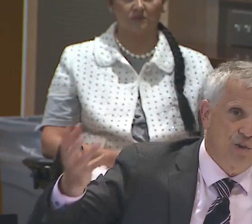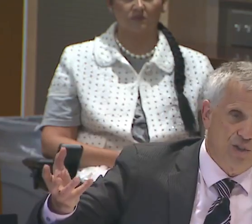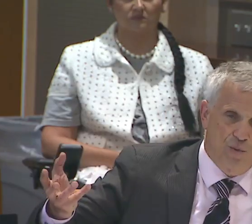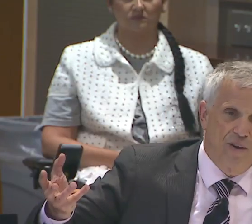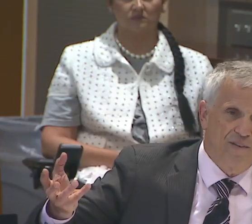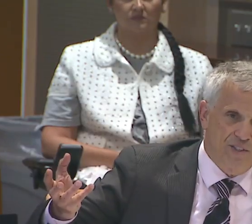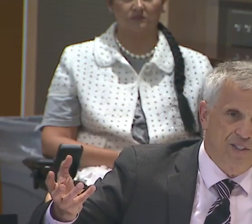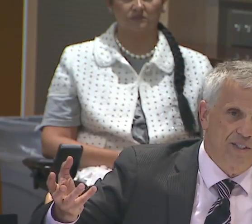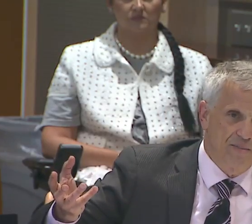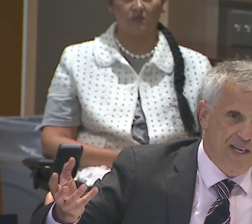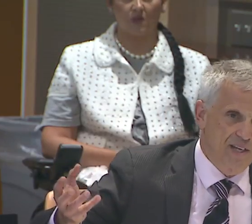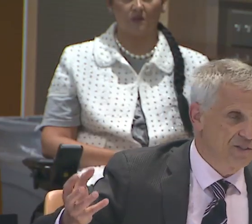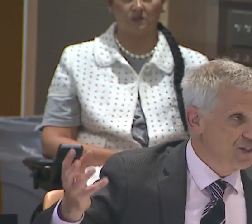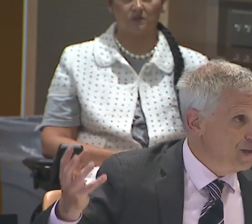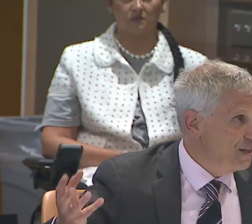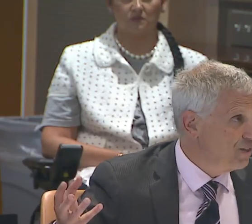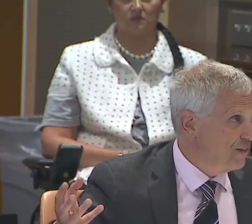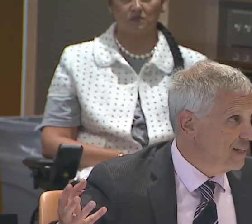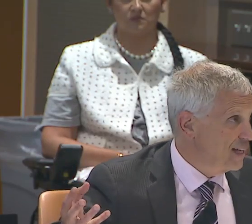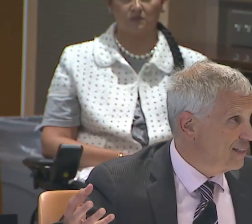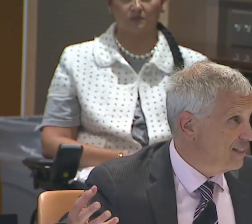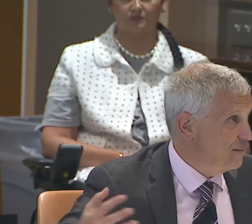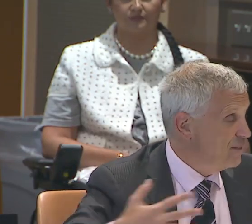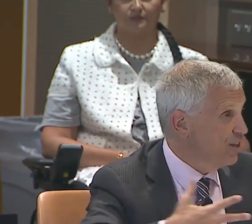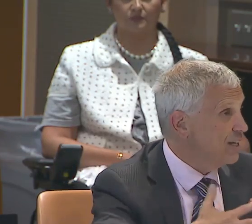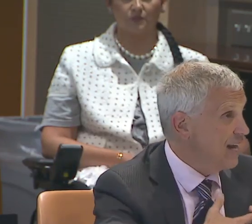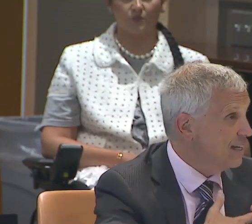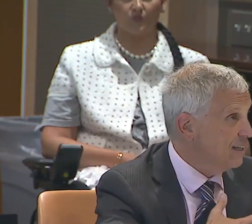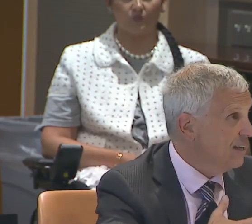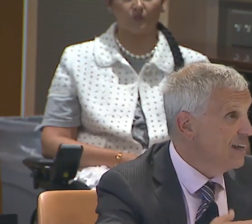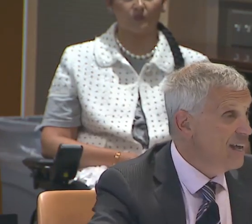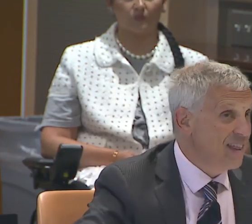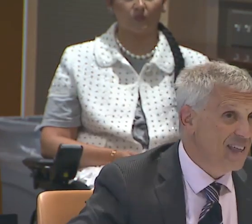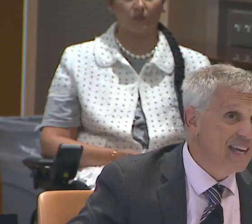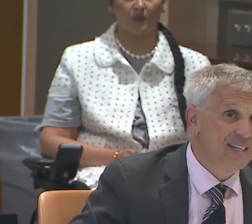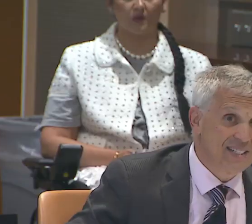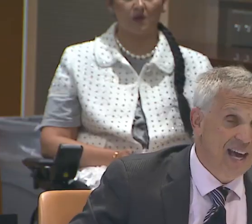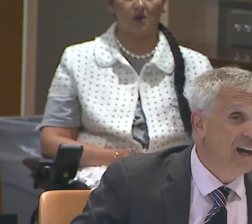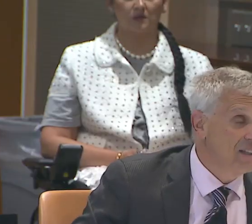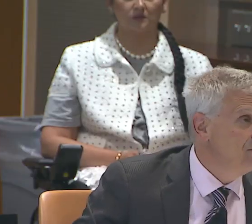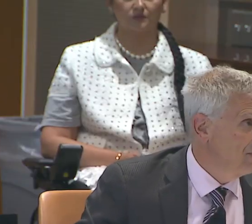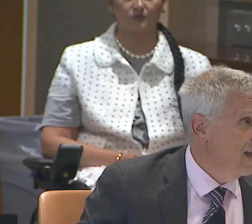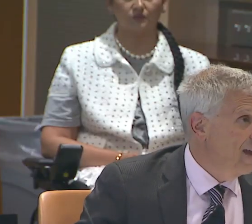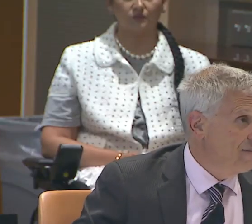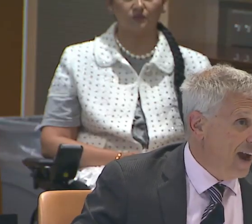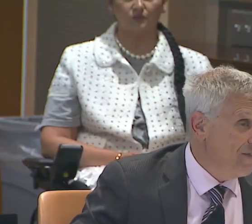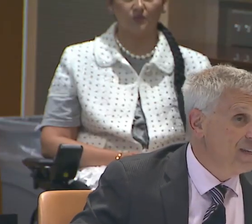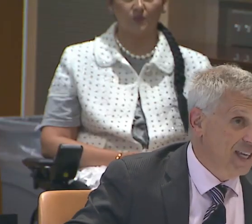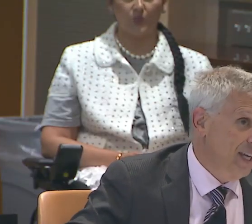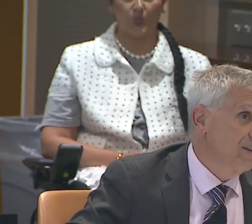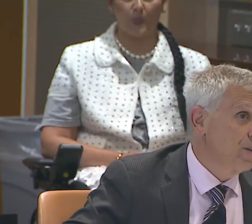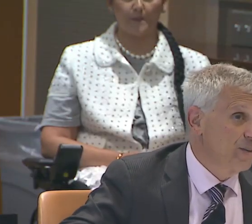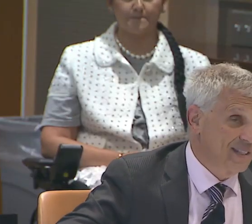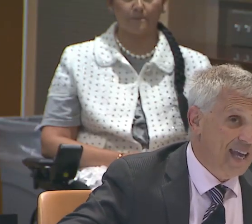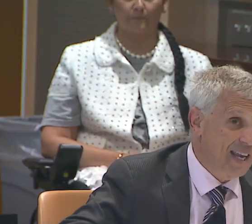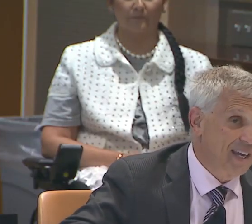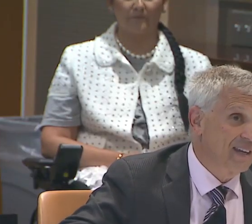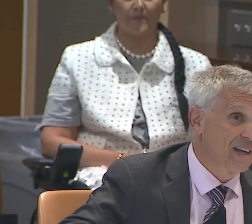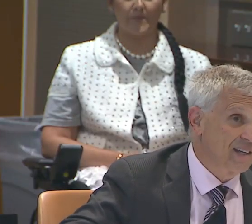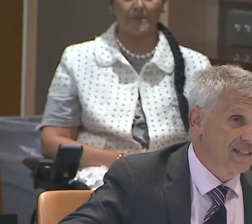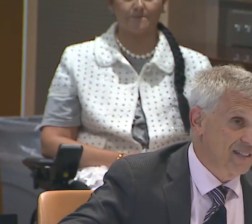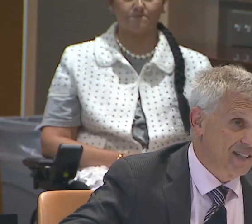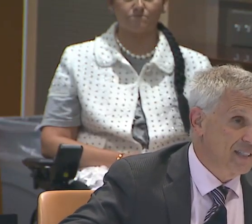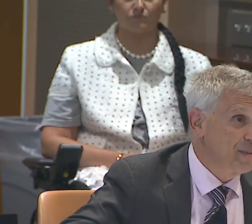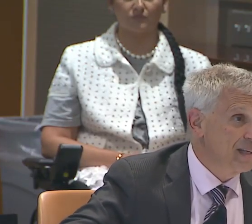to the social welfare system data, two administrative data systems that are connected. They can tell for every kid who is